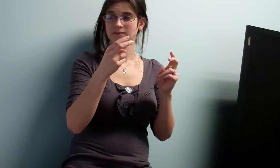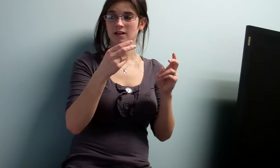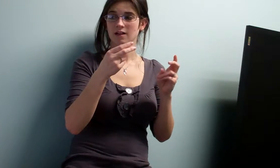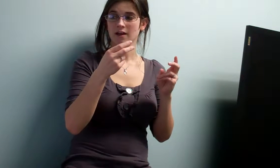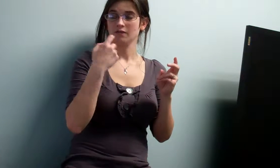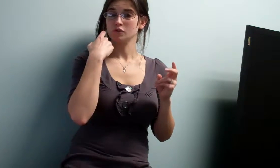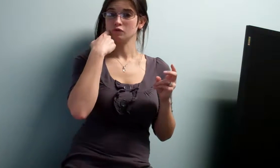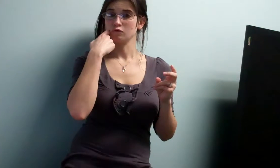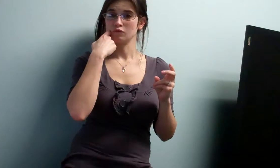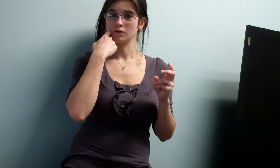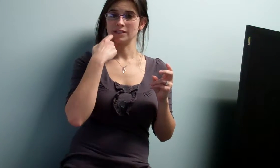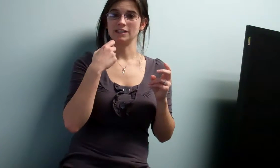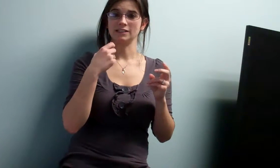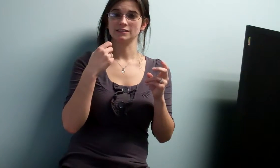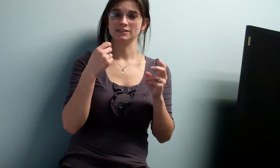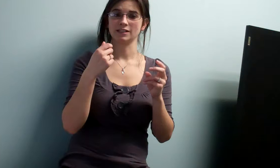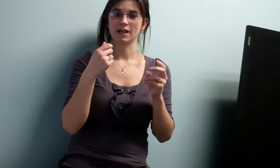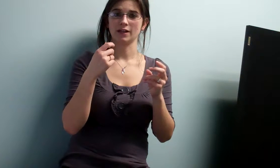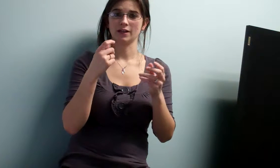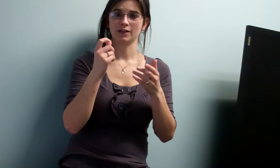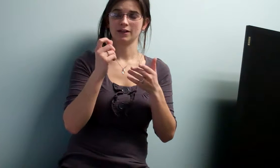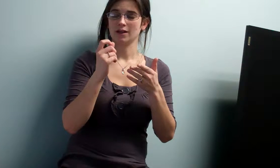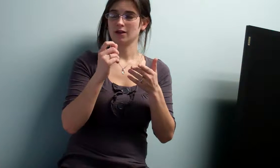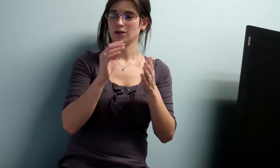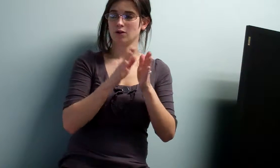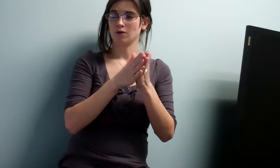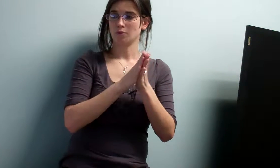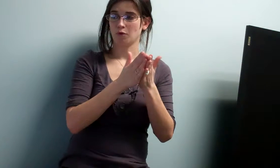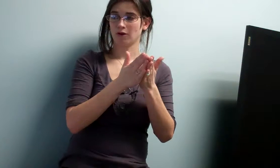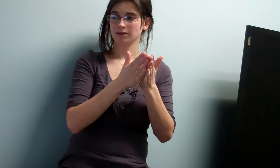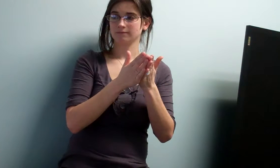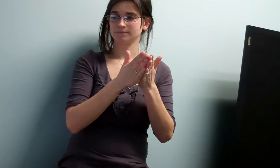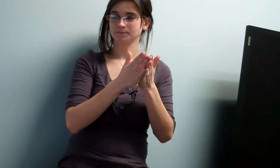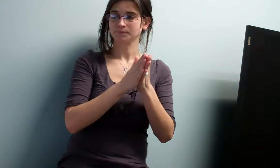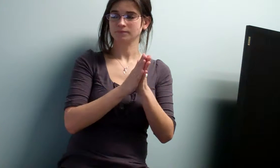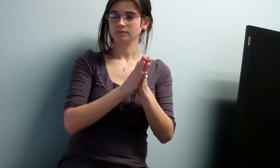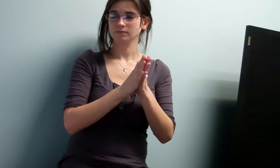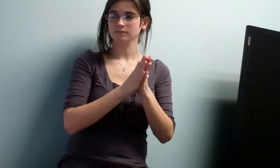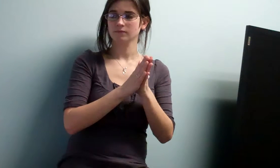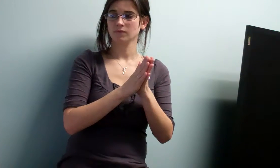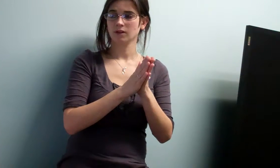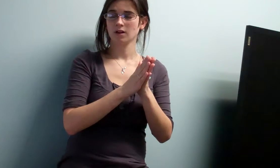Pulitzer Prize-winning biography of Du Bois, and you notice the subtitle, Biography of a Race.